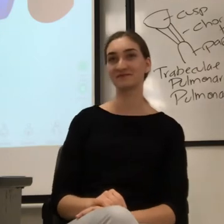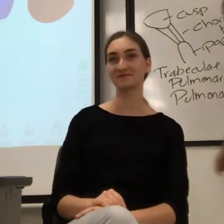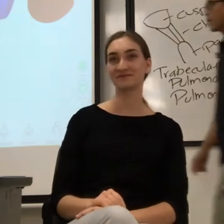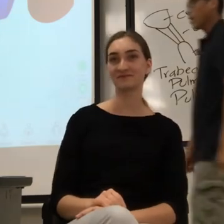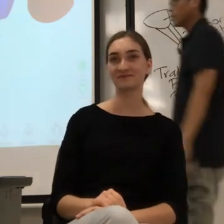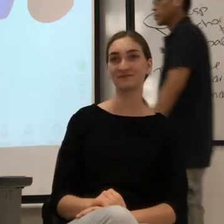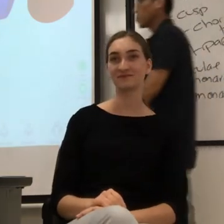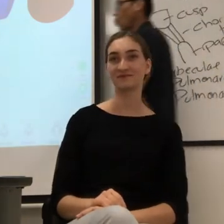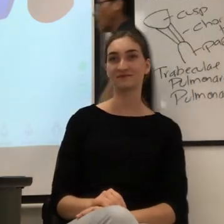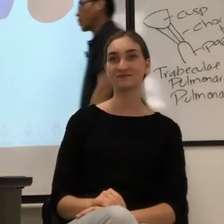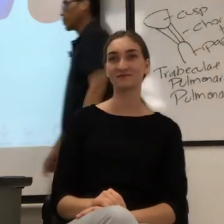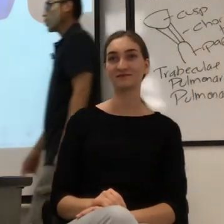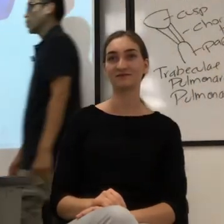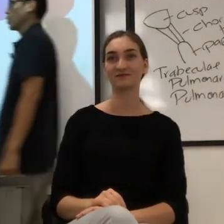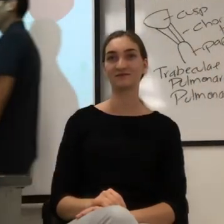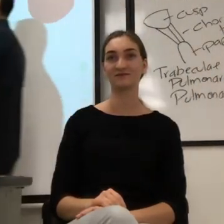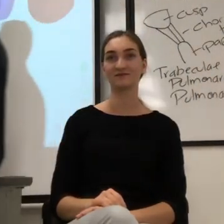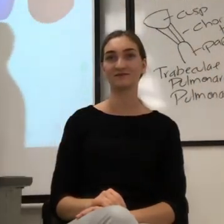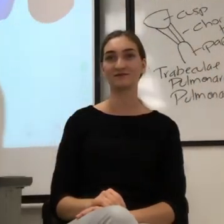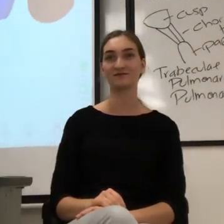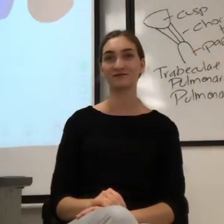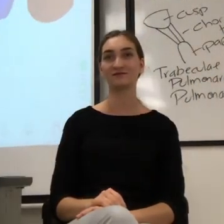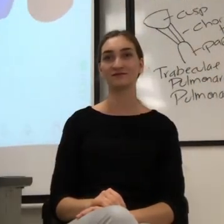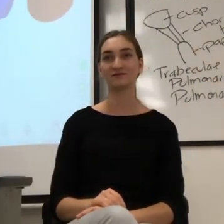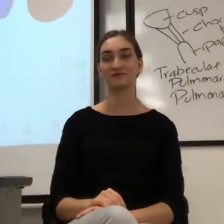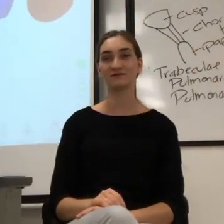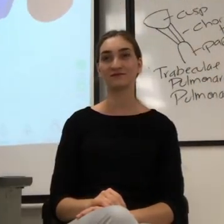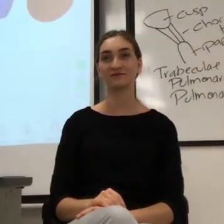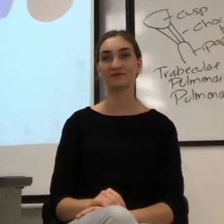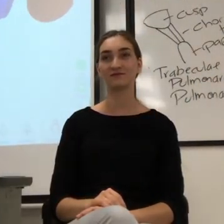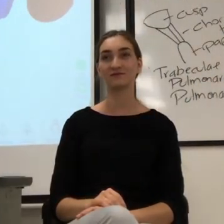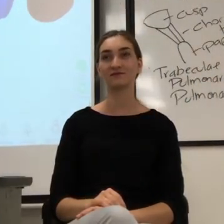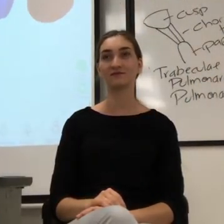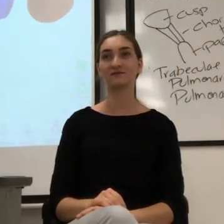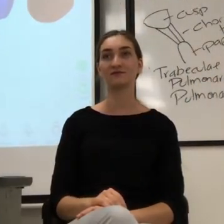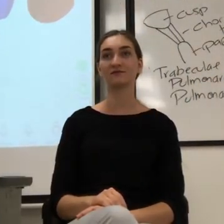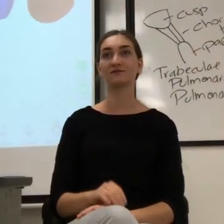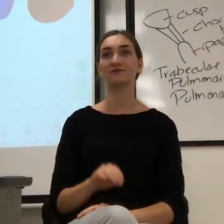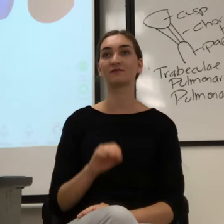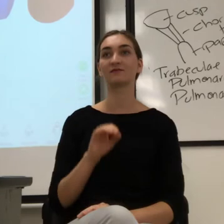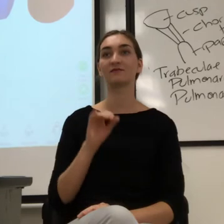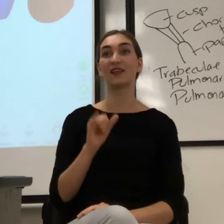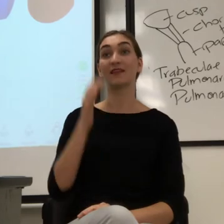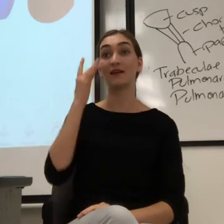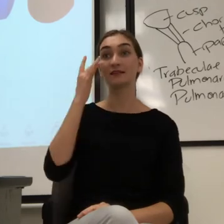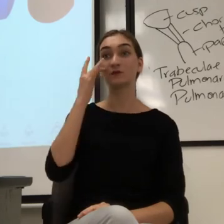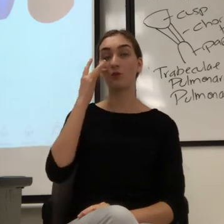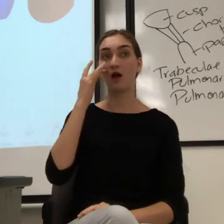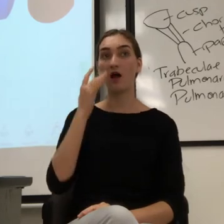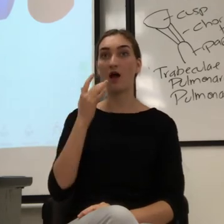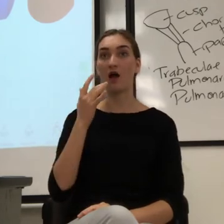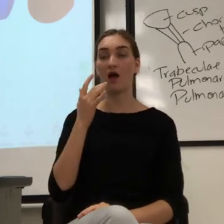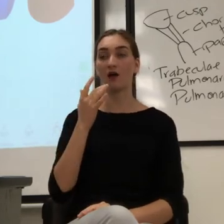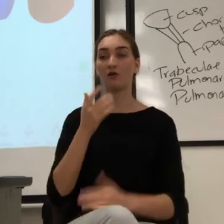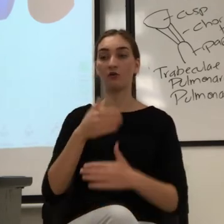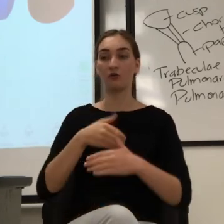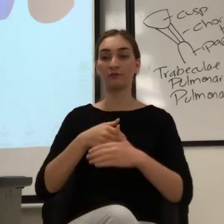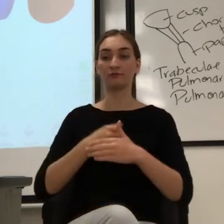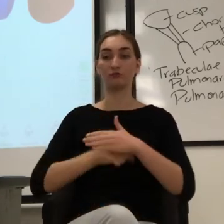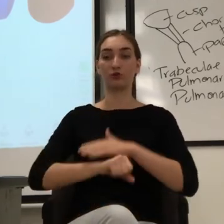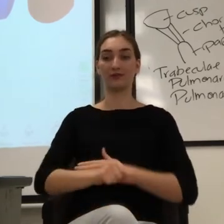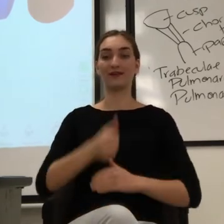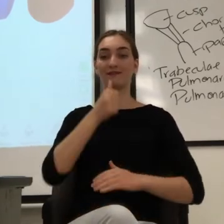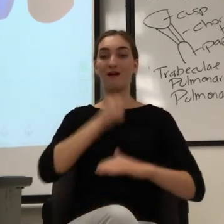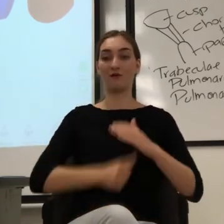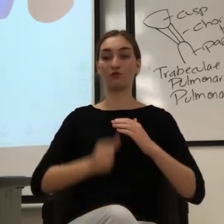You know, that's why underwater birthing works. You might think the baby's going to drown, but the baby hasn't taken its first breath